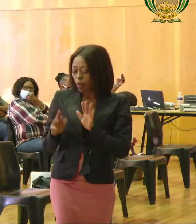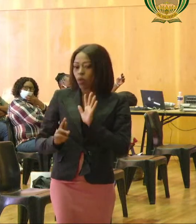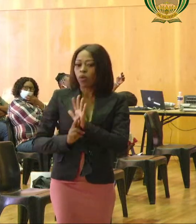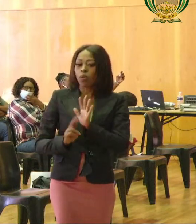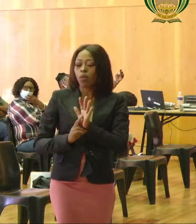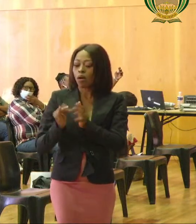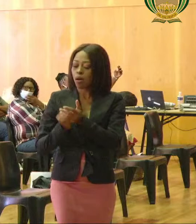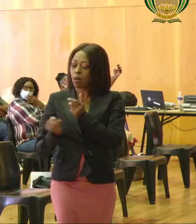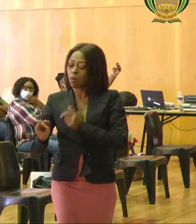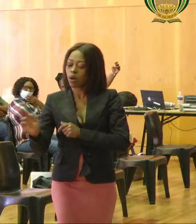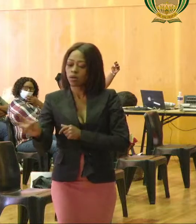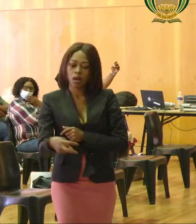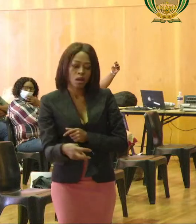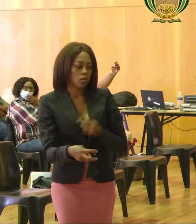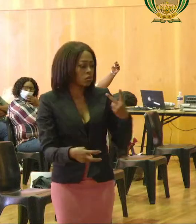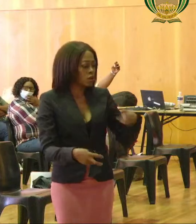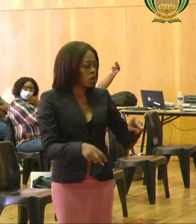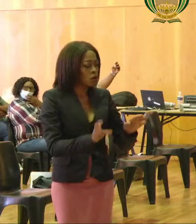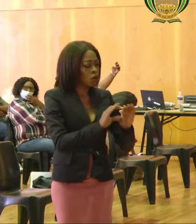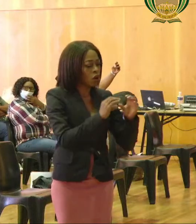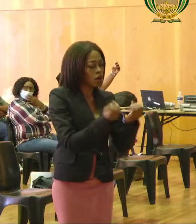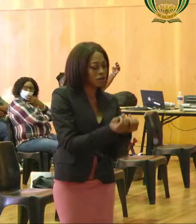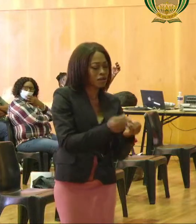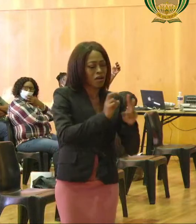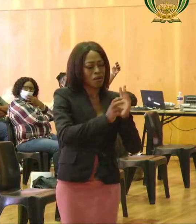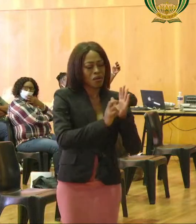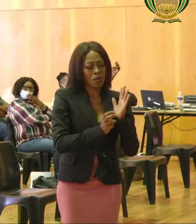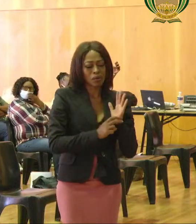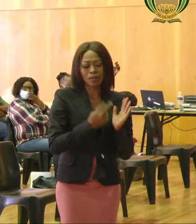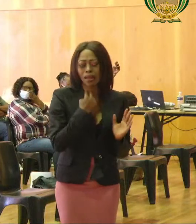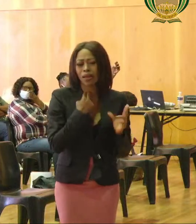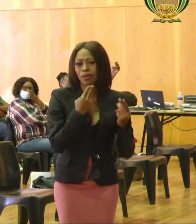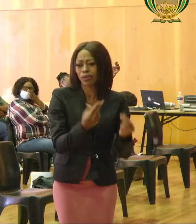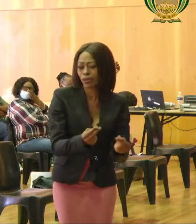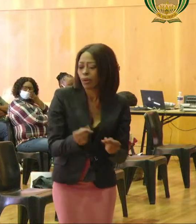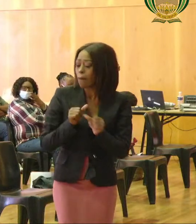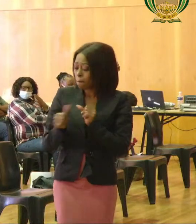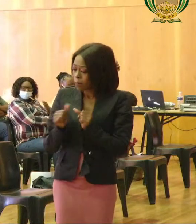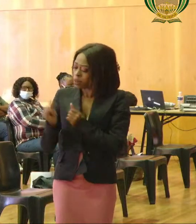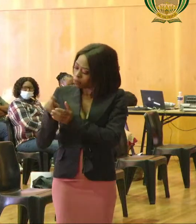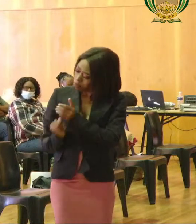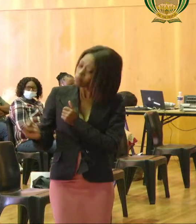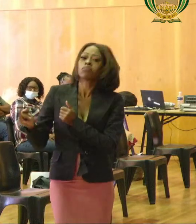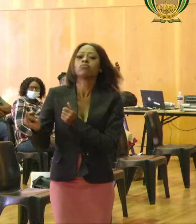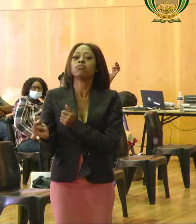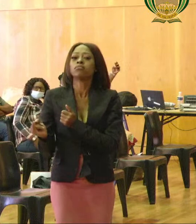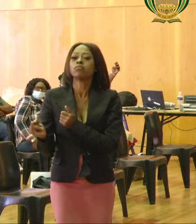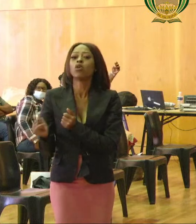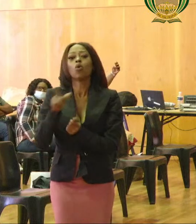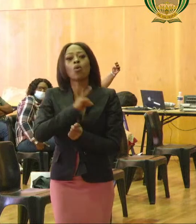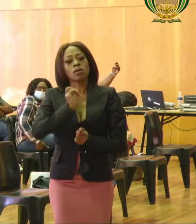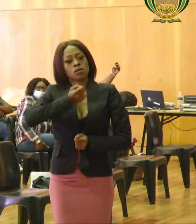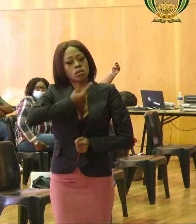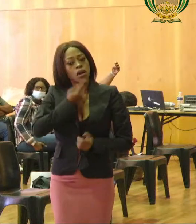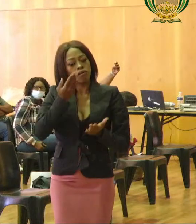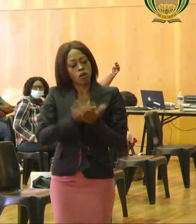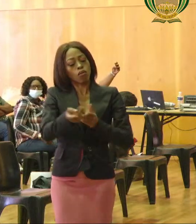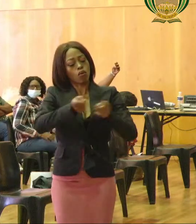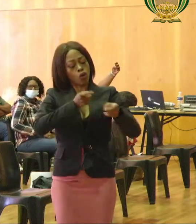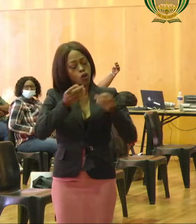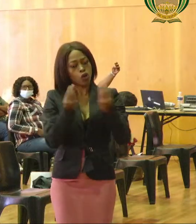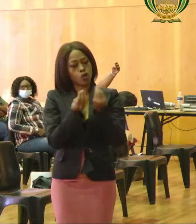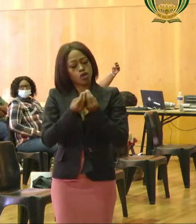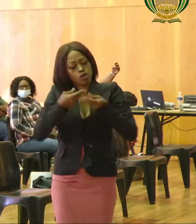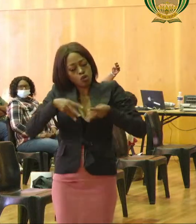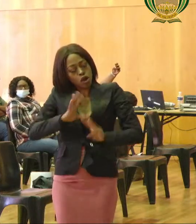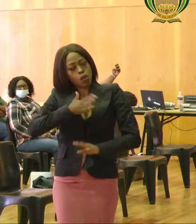mabaze nge-learners. Xa ungena ngepati kukho into ezithile ongazokwazi uzenza kungcono uze nge-learners yakho apho khona uzawukwazi ukukhontrola